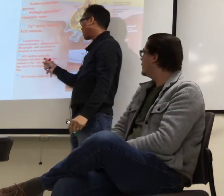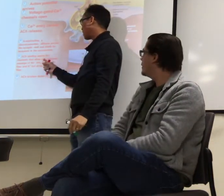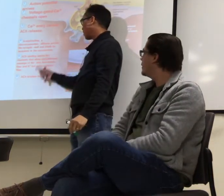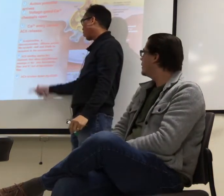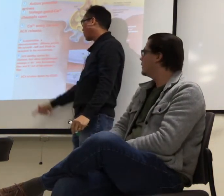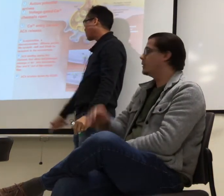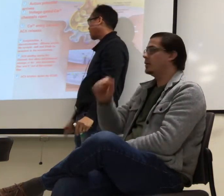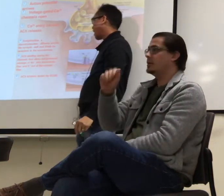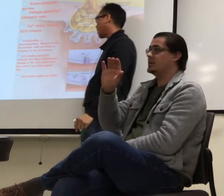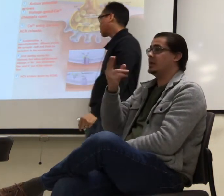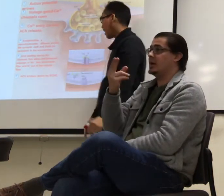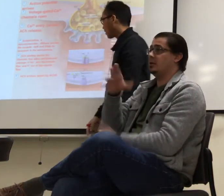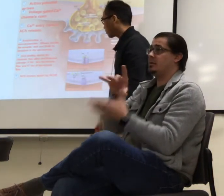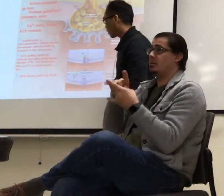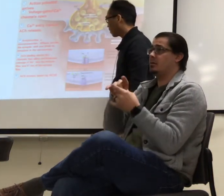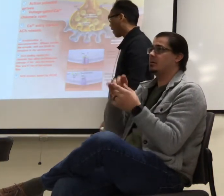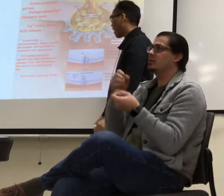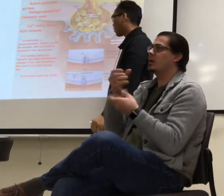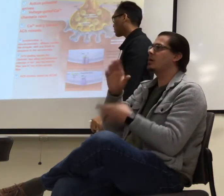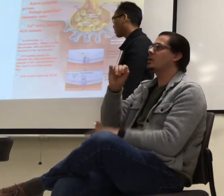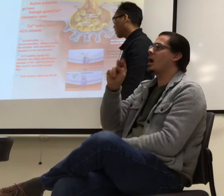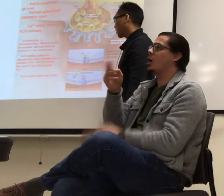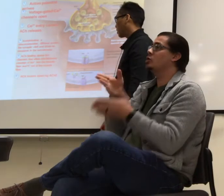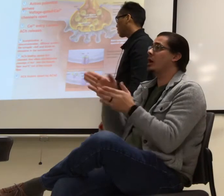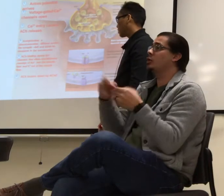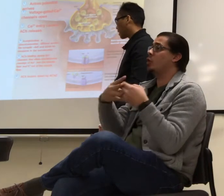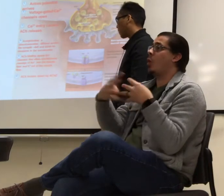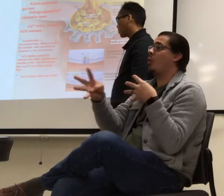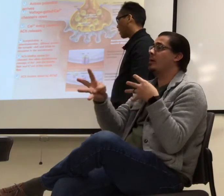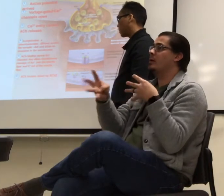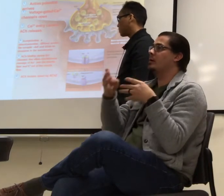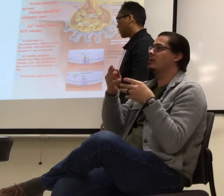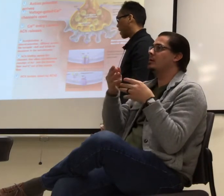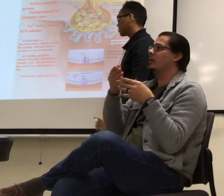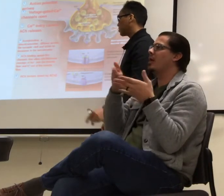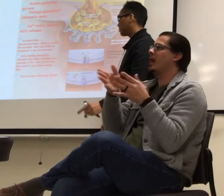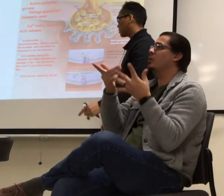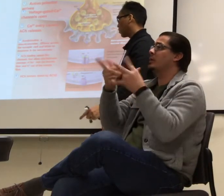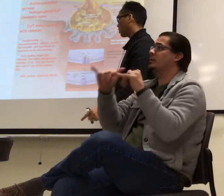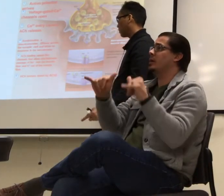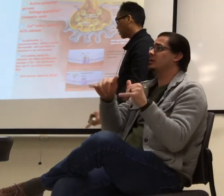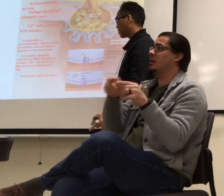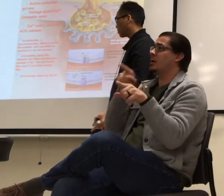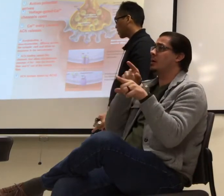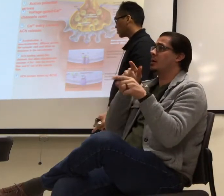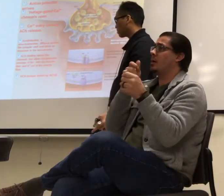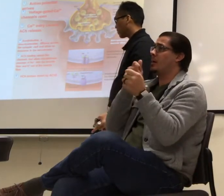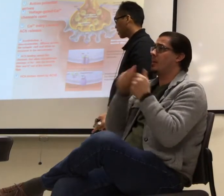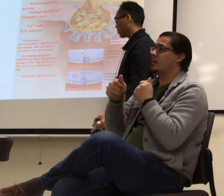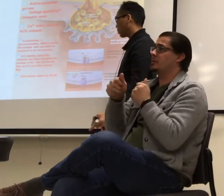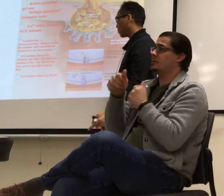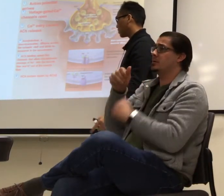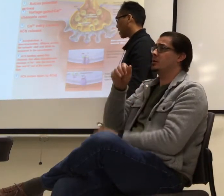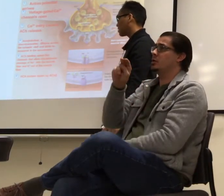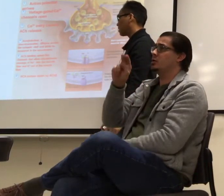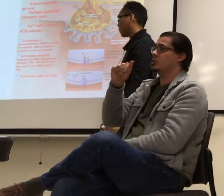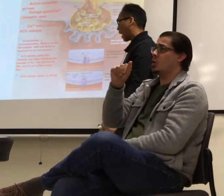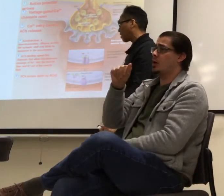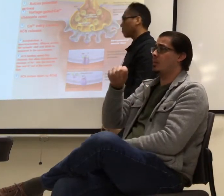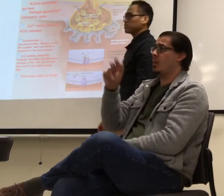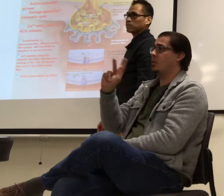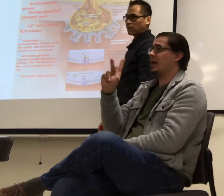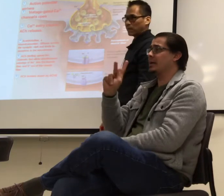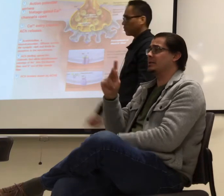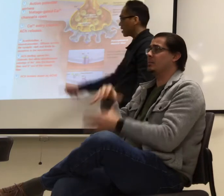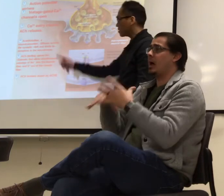ACH binding opens ion channels that allows simultaneous passage of sodium into the muscle fiber and potassium